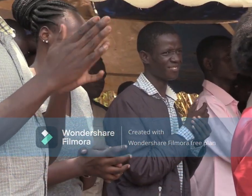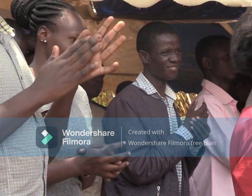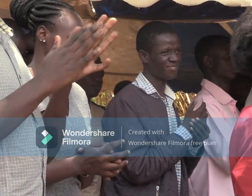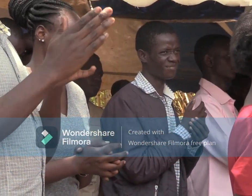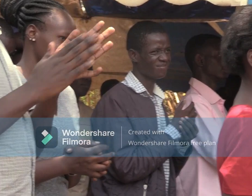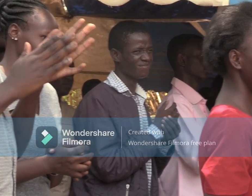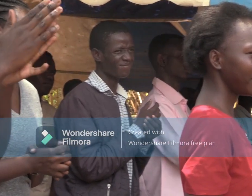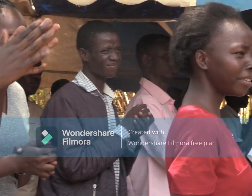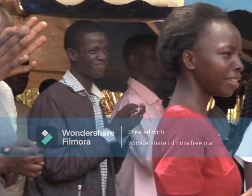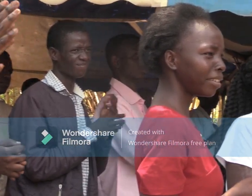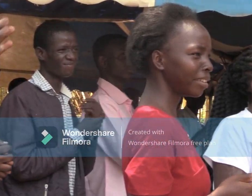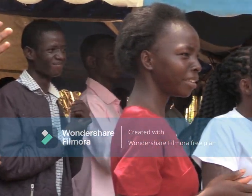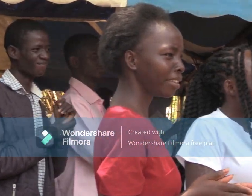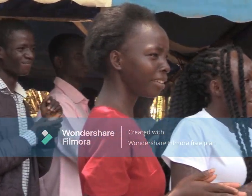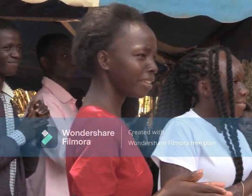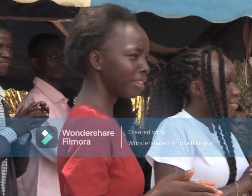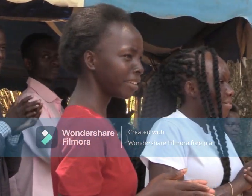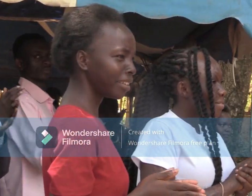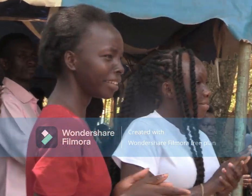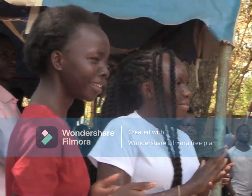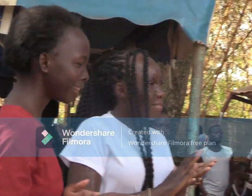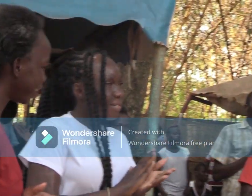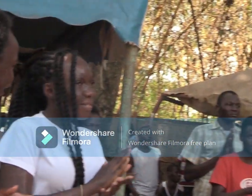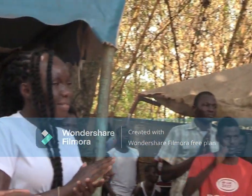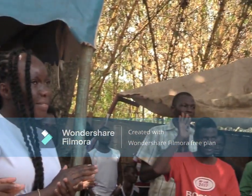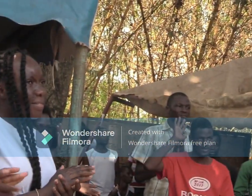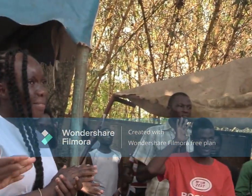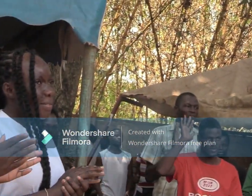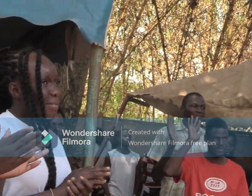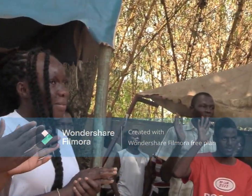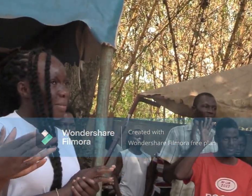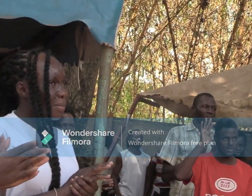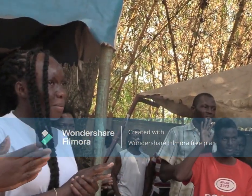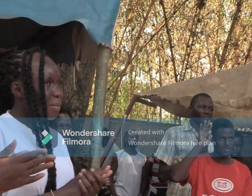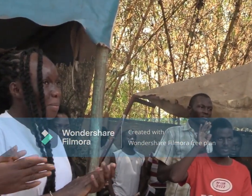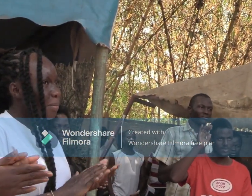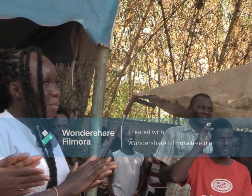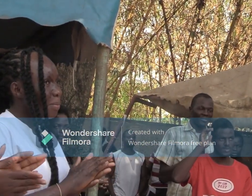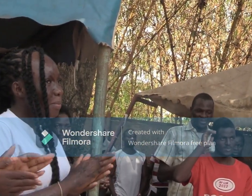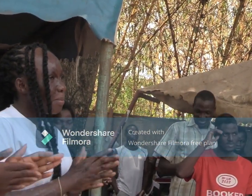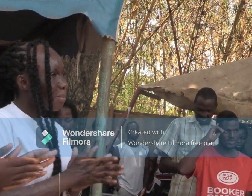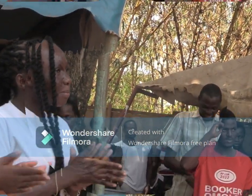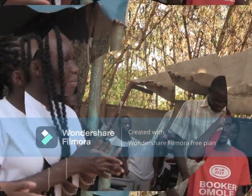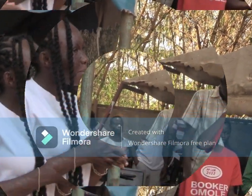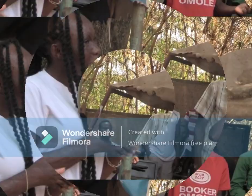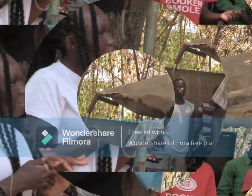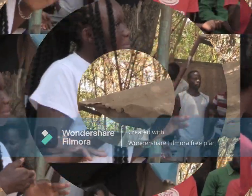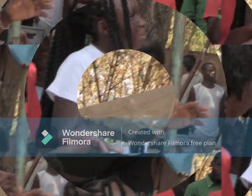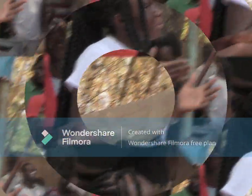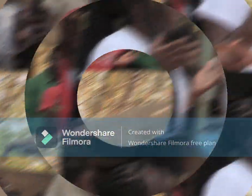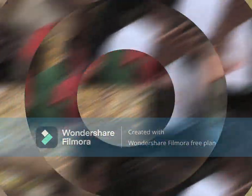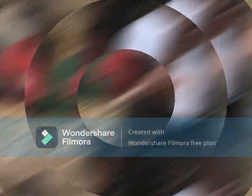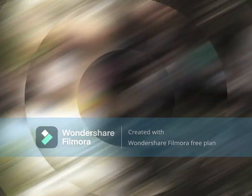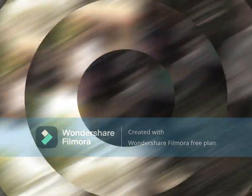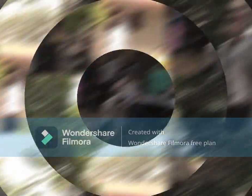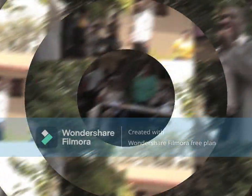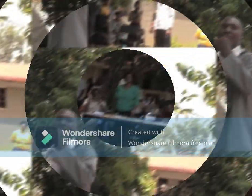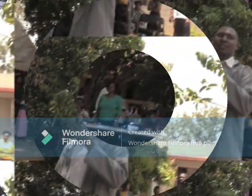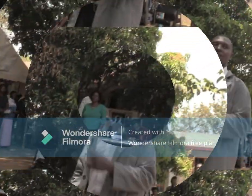print charts, most of which are penned in various areas within our institution and within other institutions which